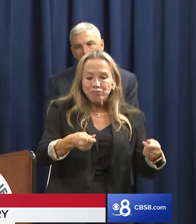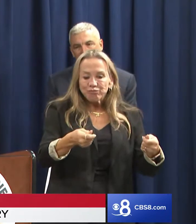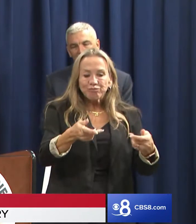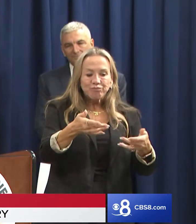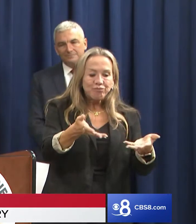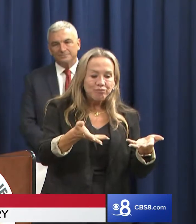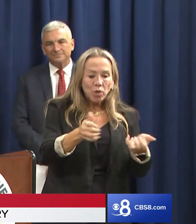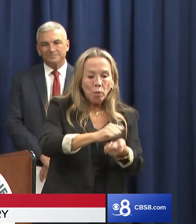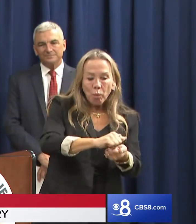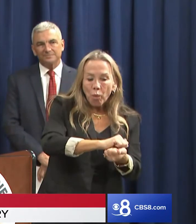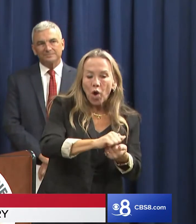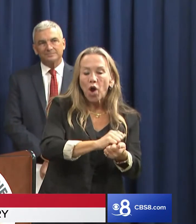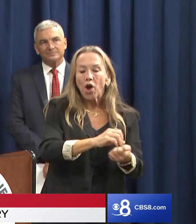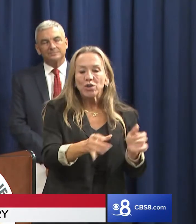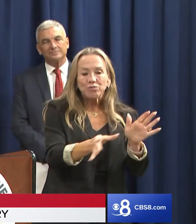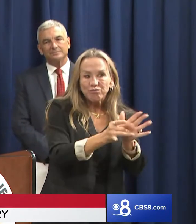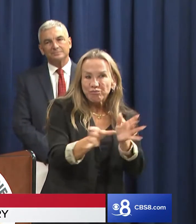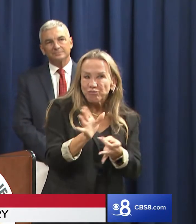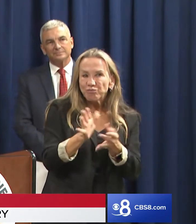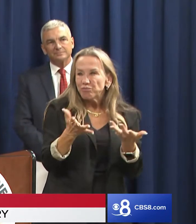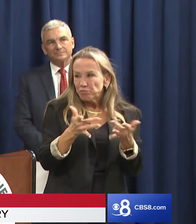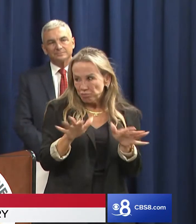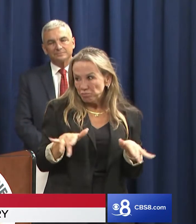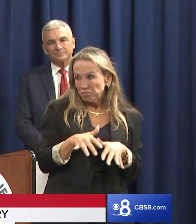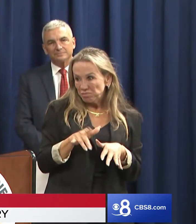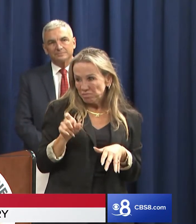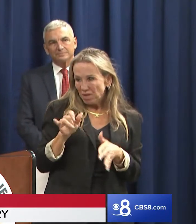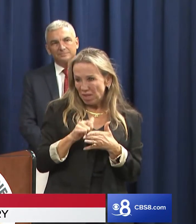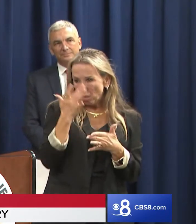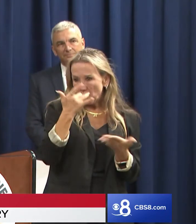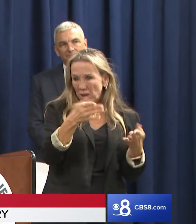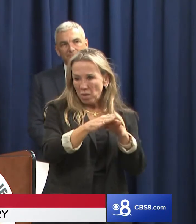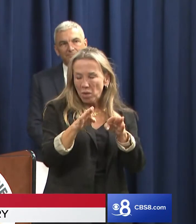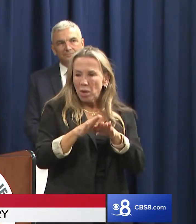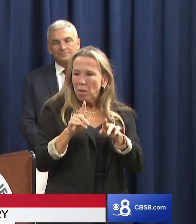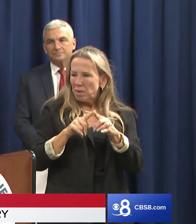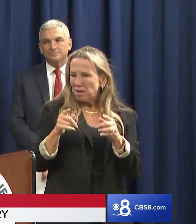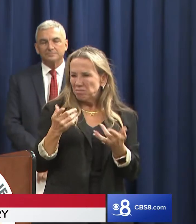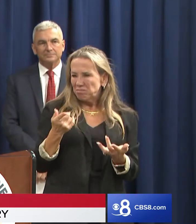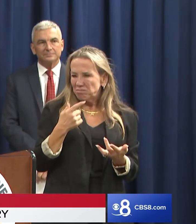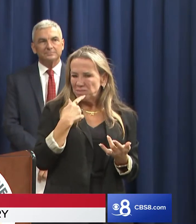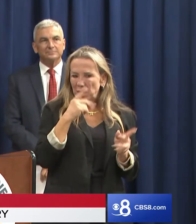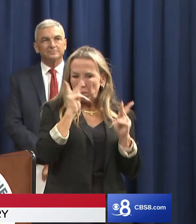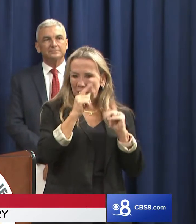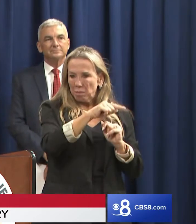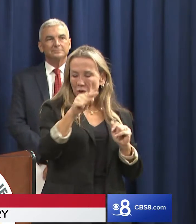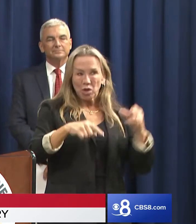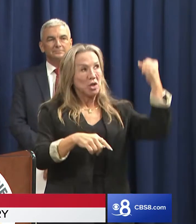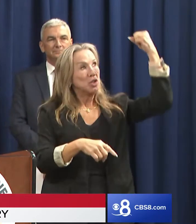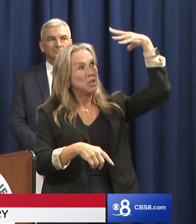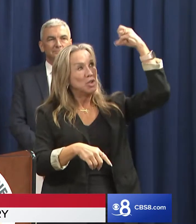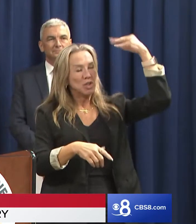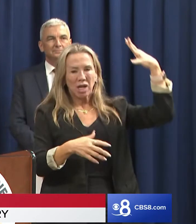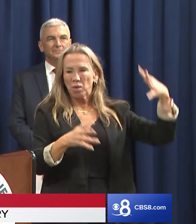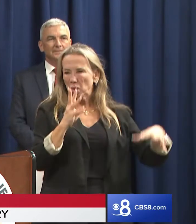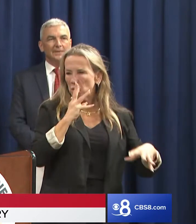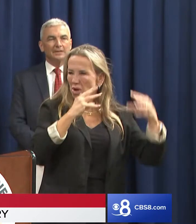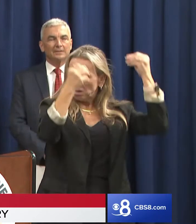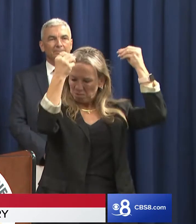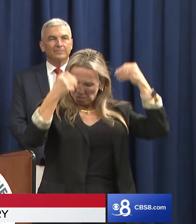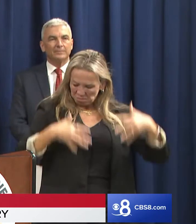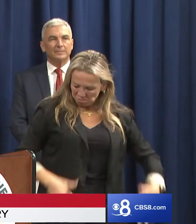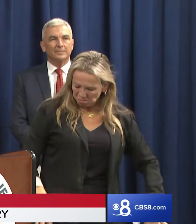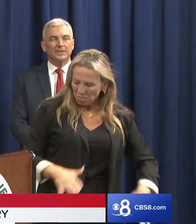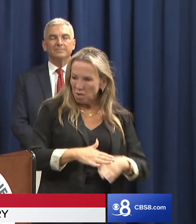being washed with this water. But how are residents going to shower in this water? You know, it's their whole body that they're showering, but it's